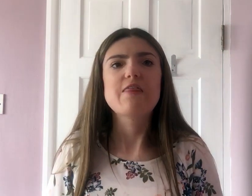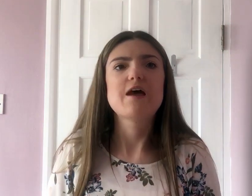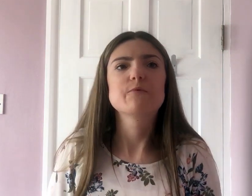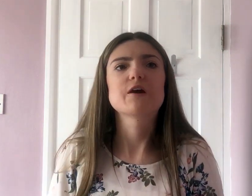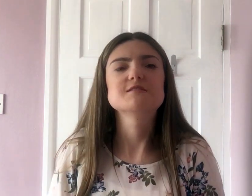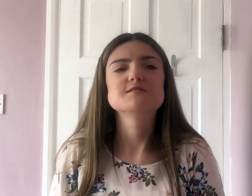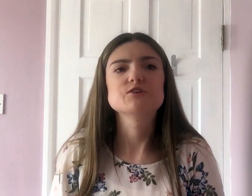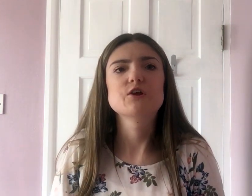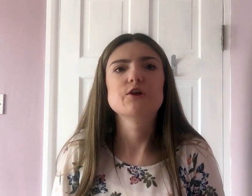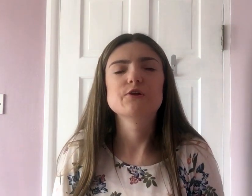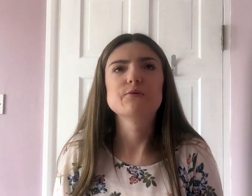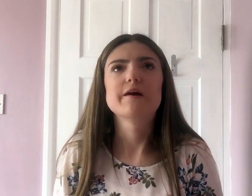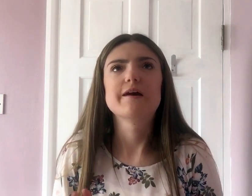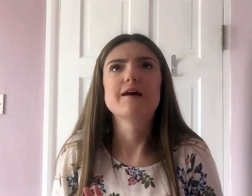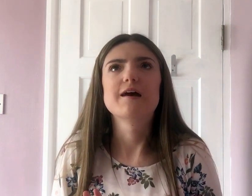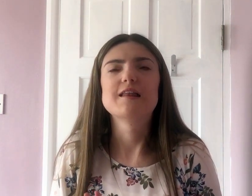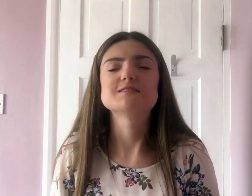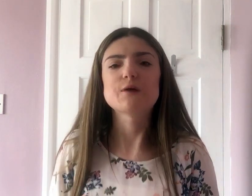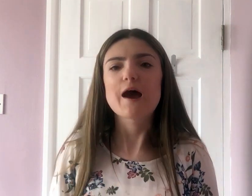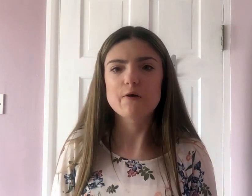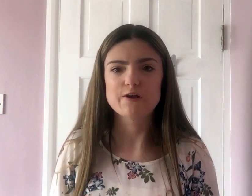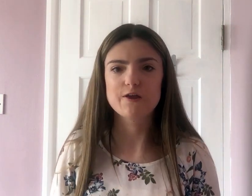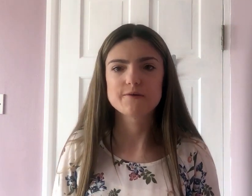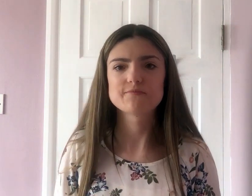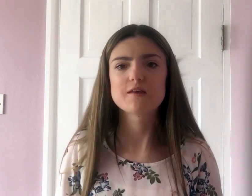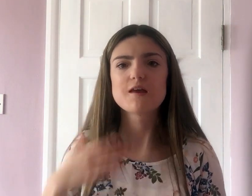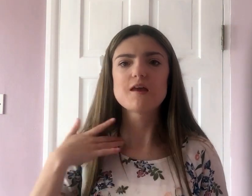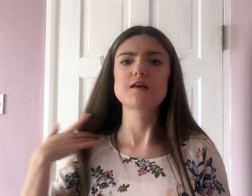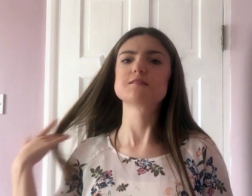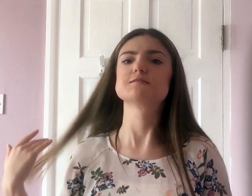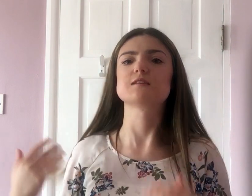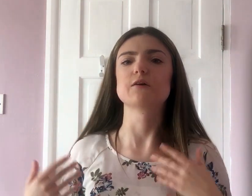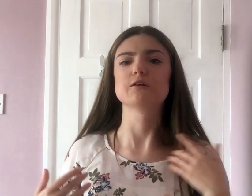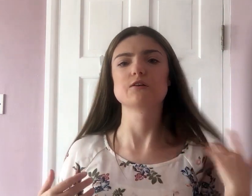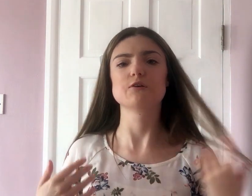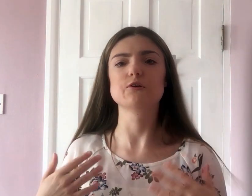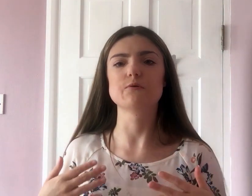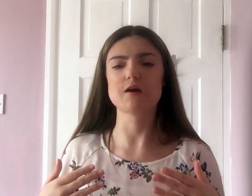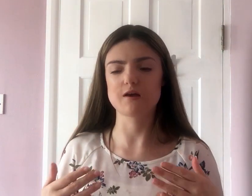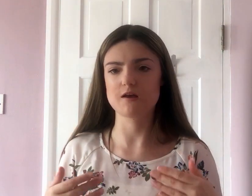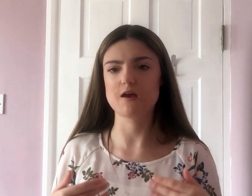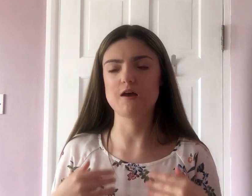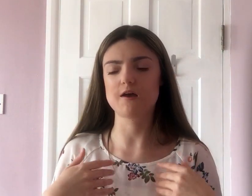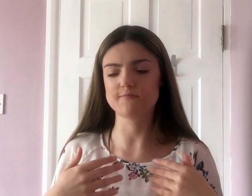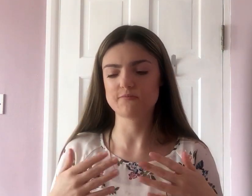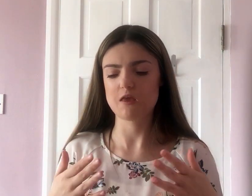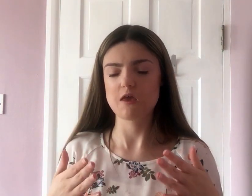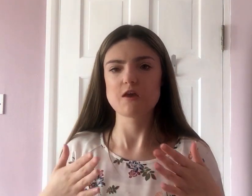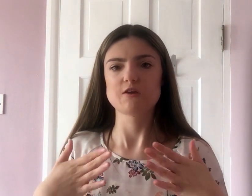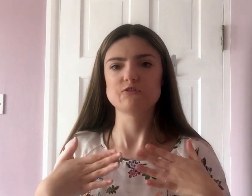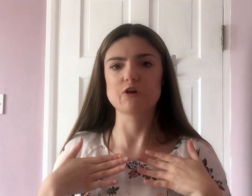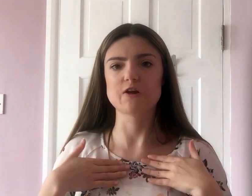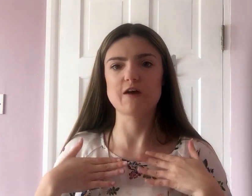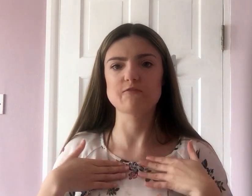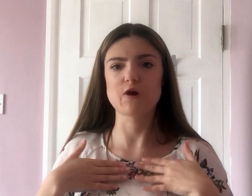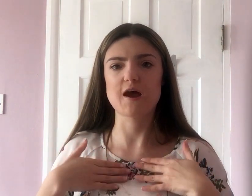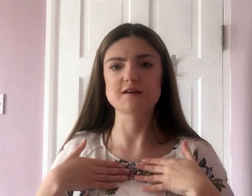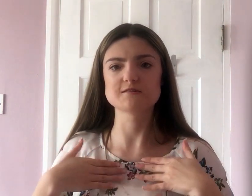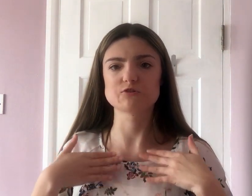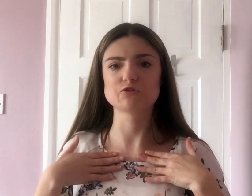then we're going to do, let's do how are you? So you kind of have your hands on